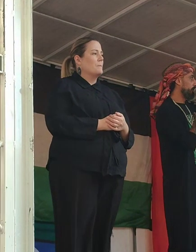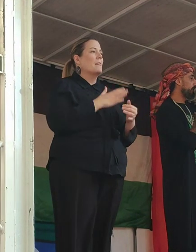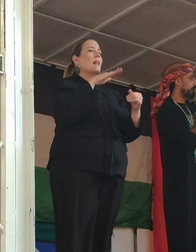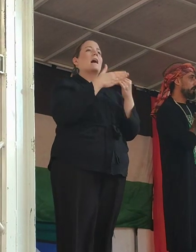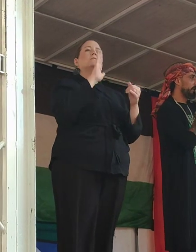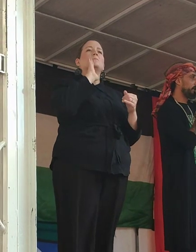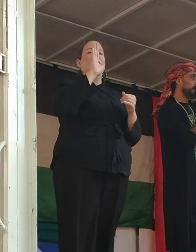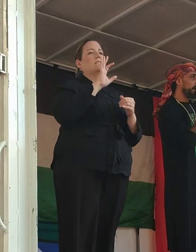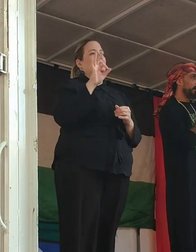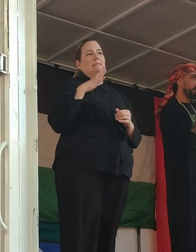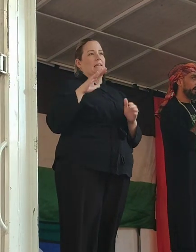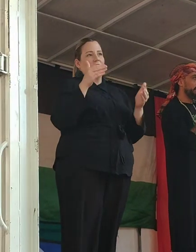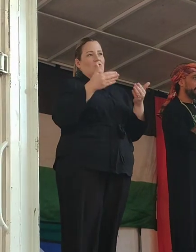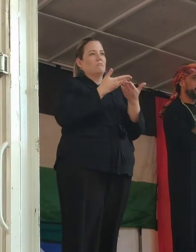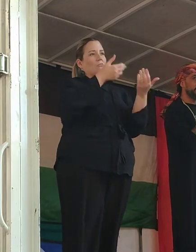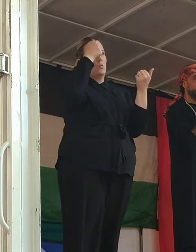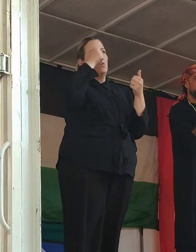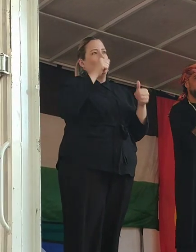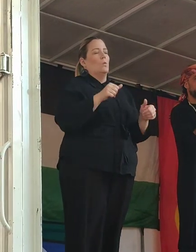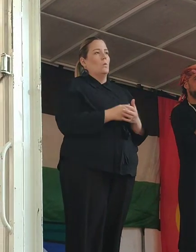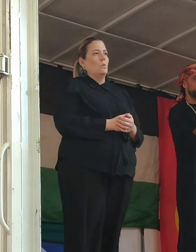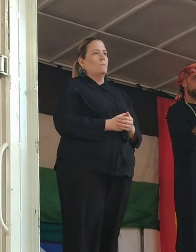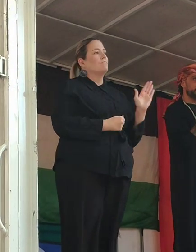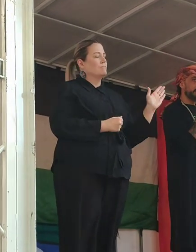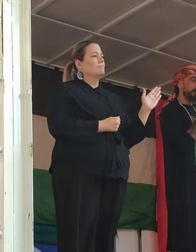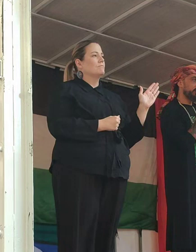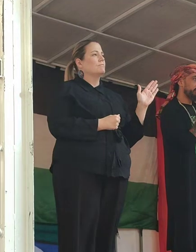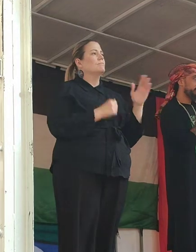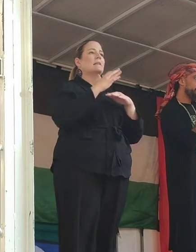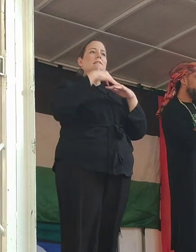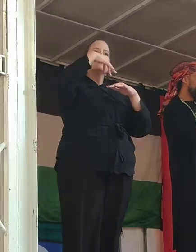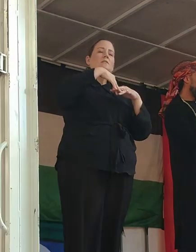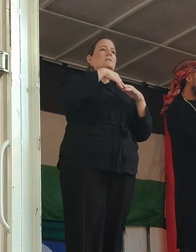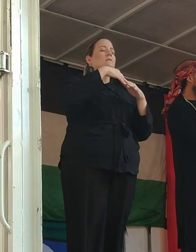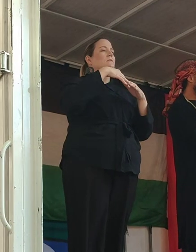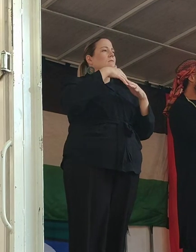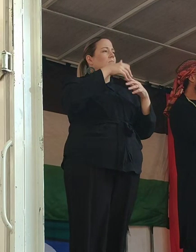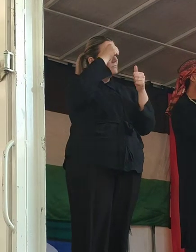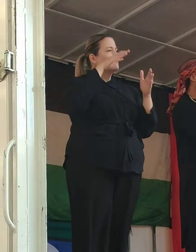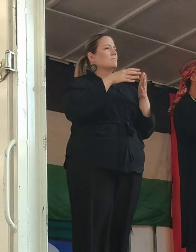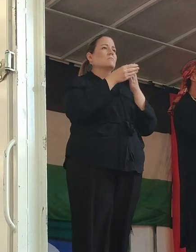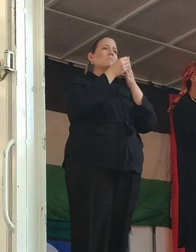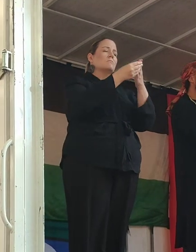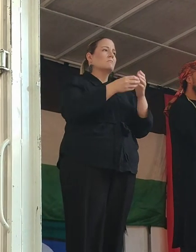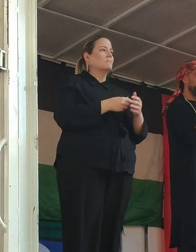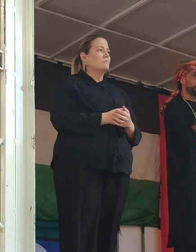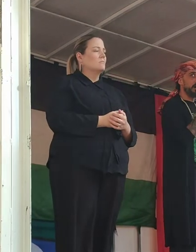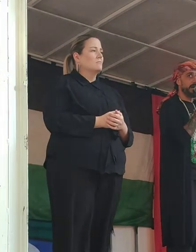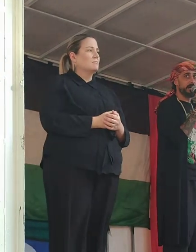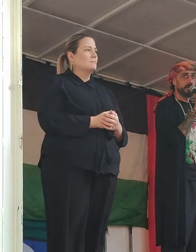no introduction. He is the indigenous legend, and we are